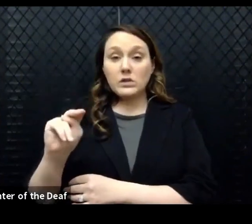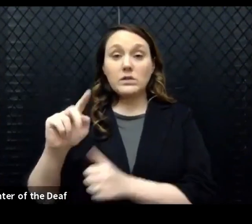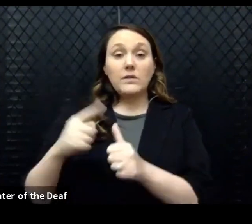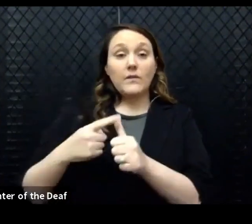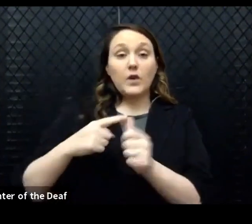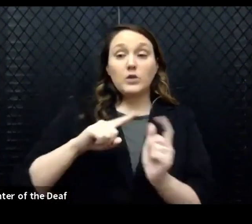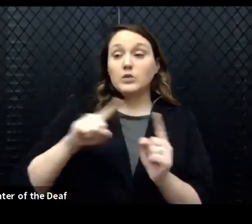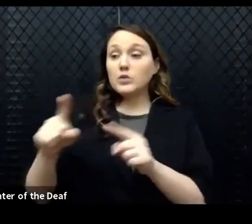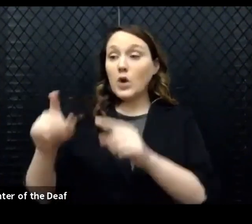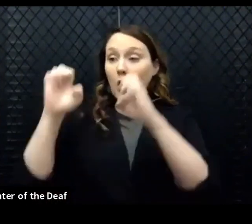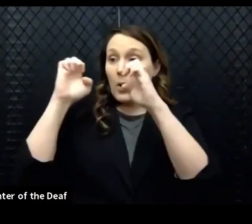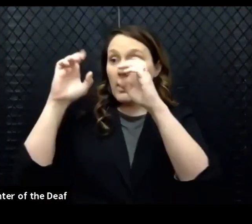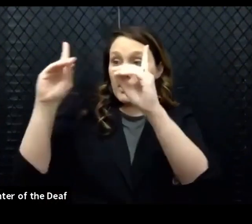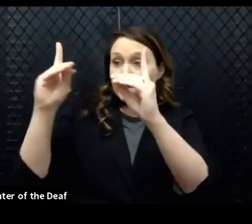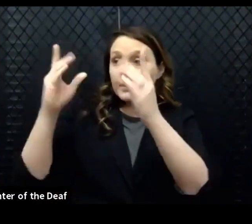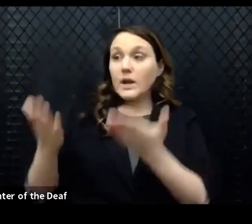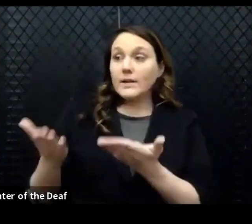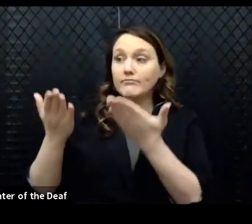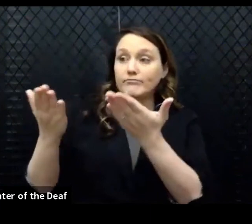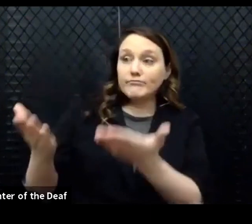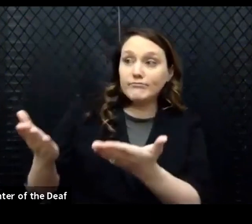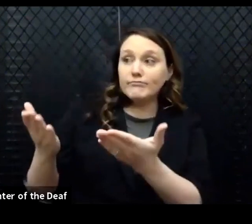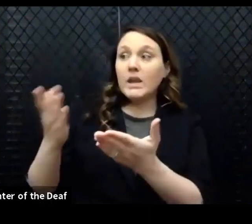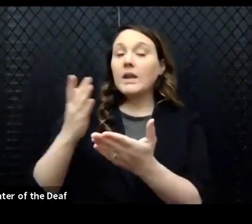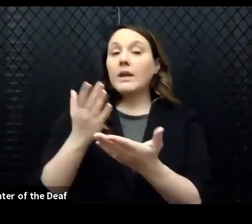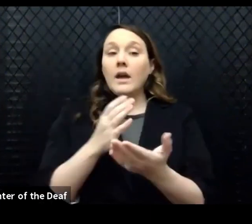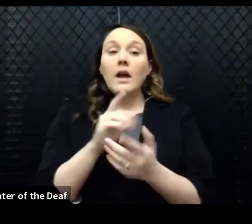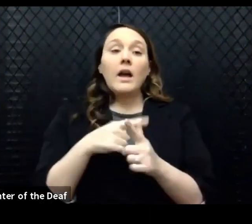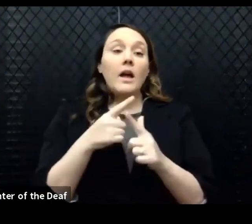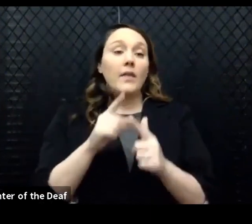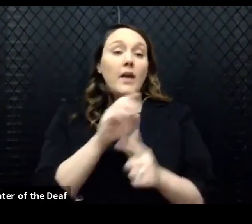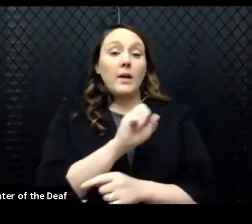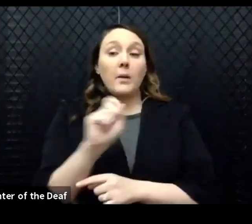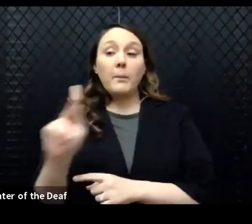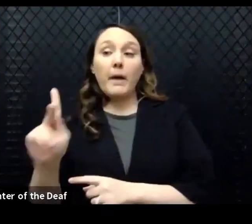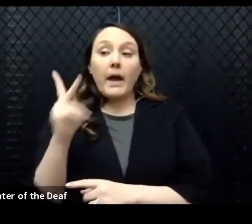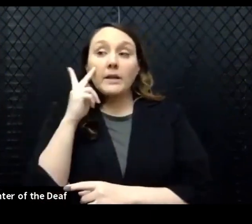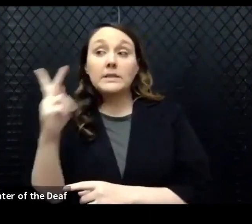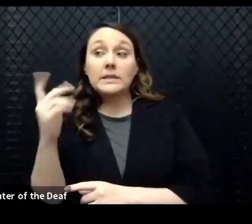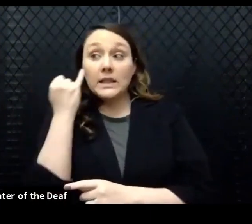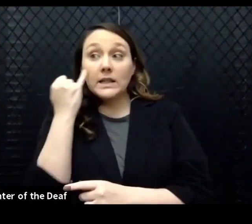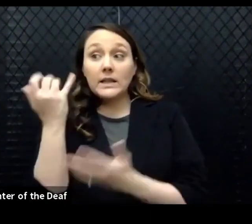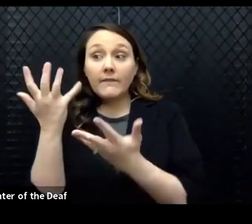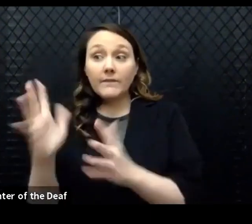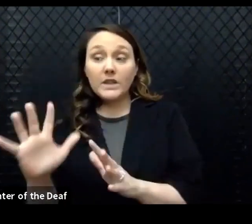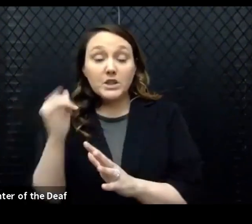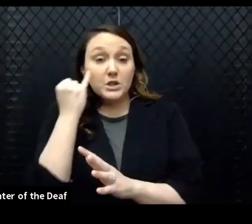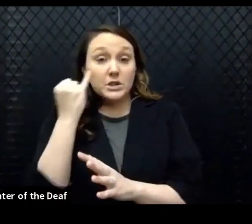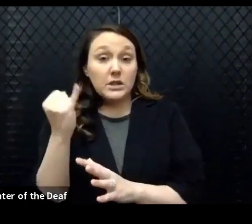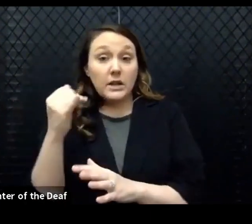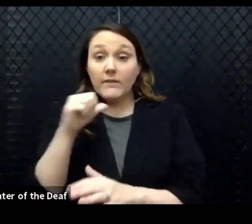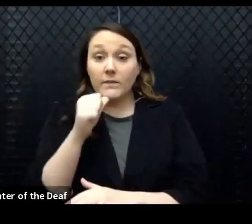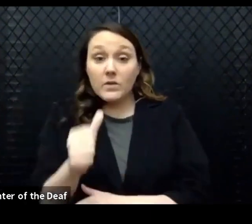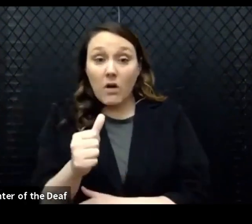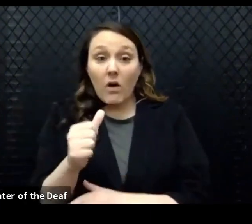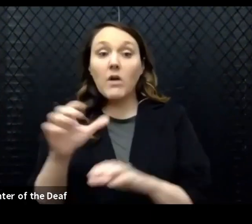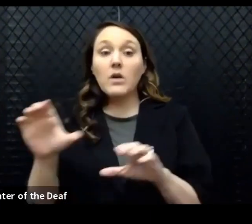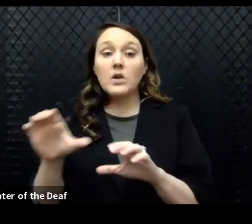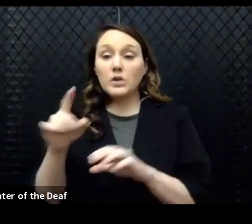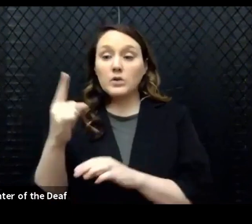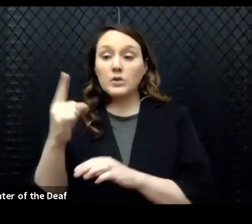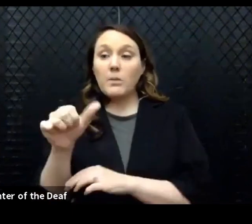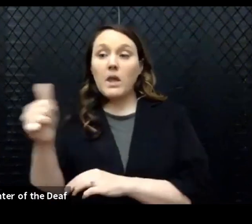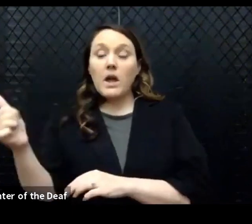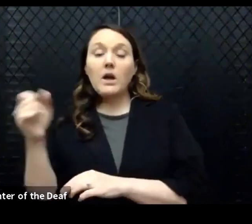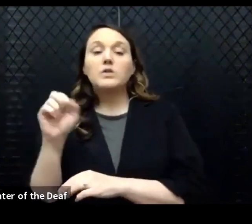make suggestions, work with them, go back and see if they've done them. If they haven't done them, we might try something else, or we might need to issue what's called a